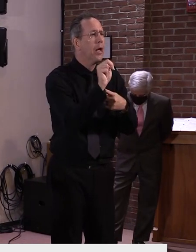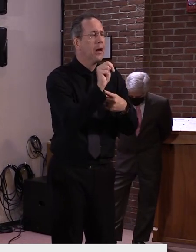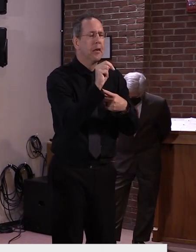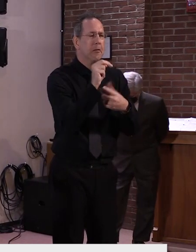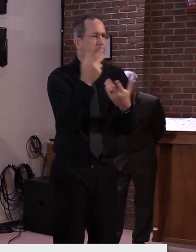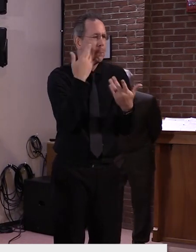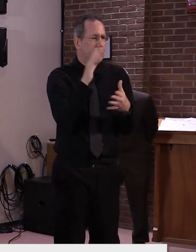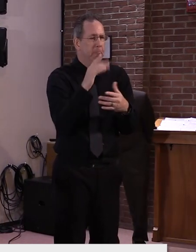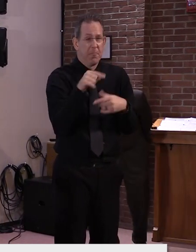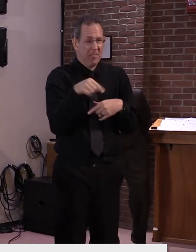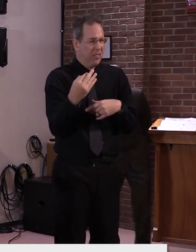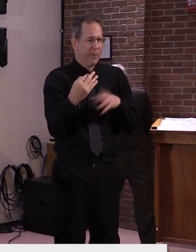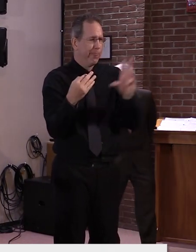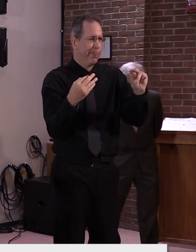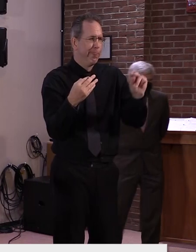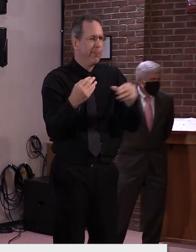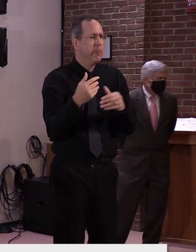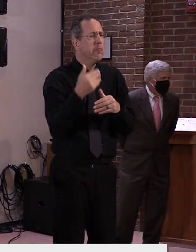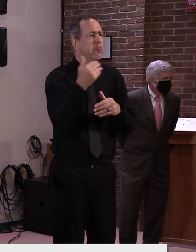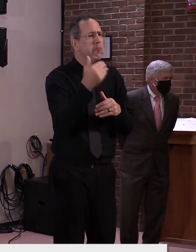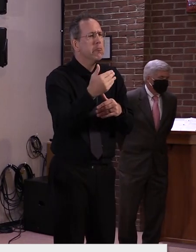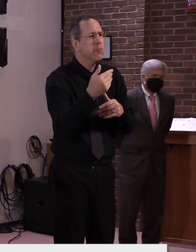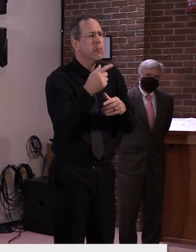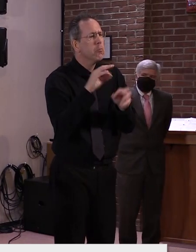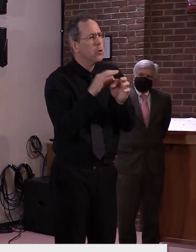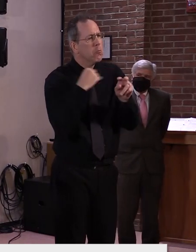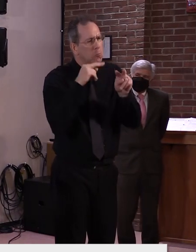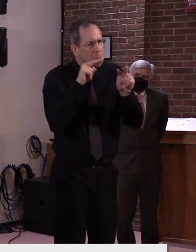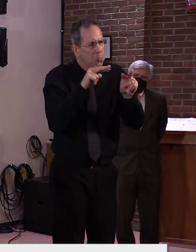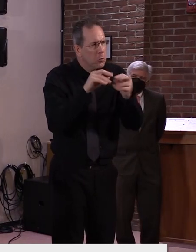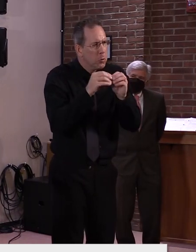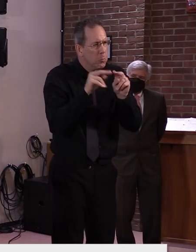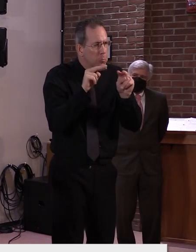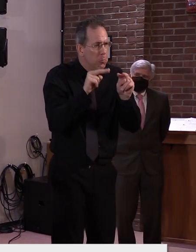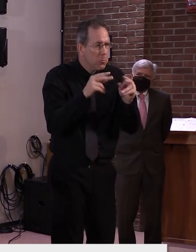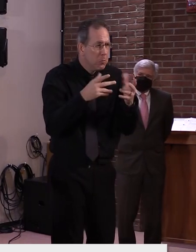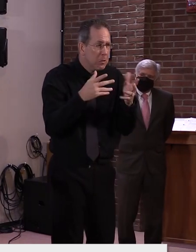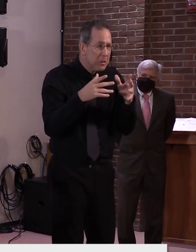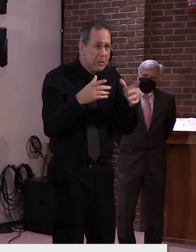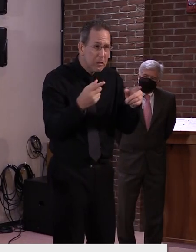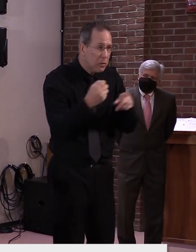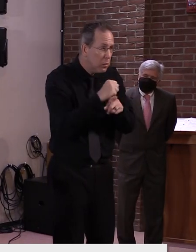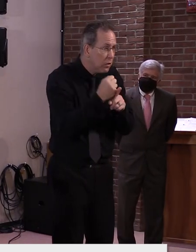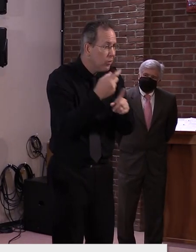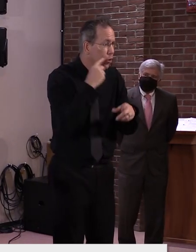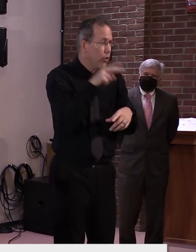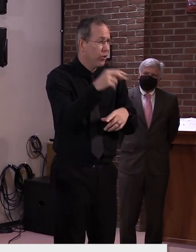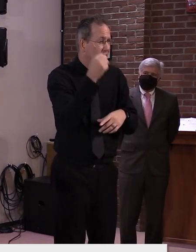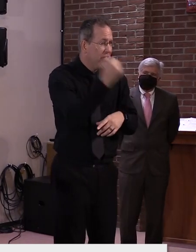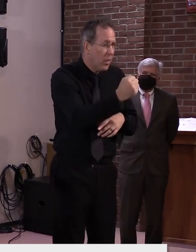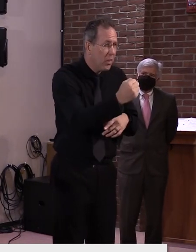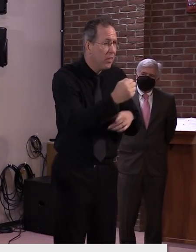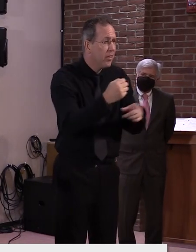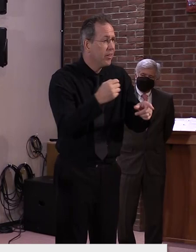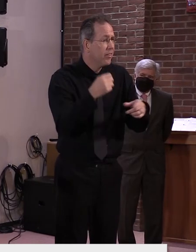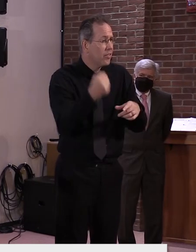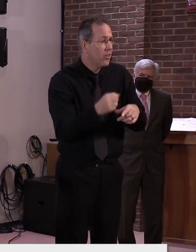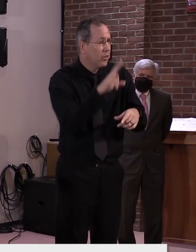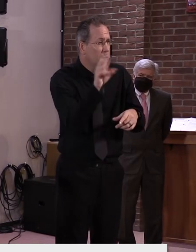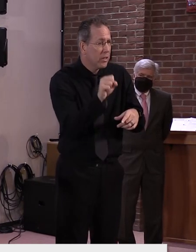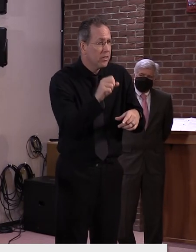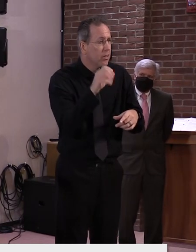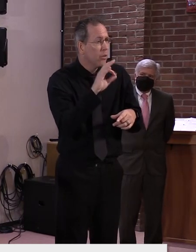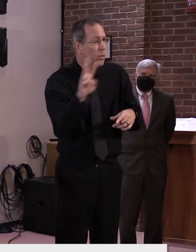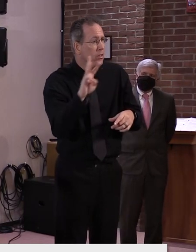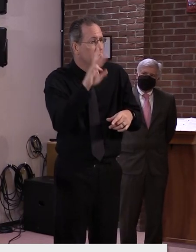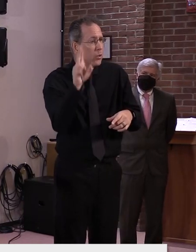throughout the West and the South and up the East Coast. It looks like it is coming back towards us, so we want to prepare.